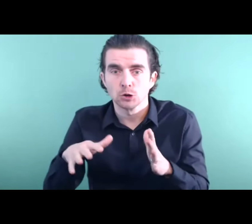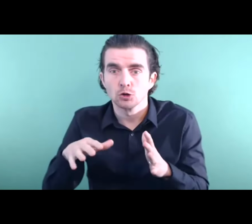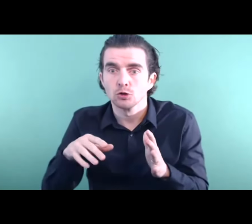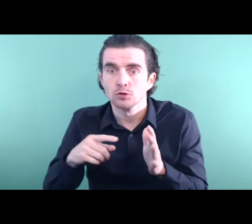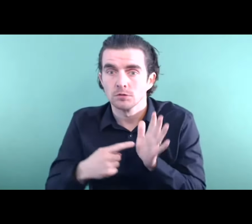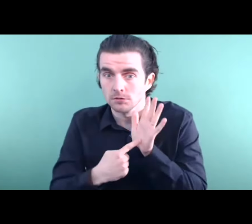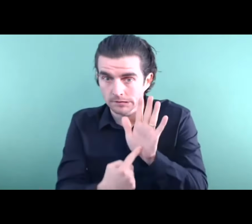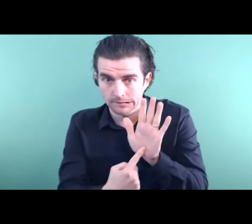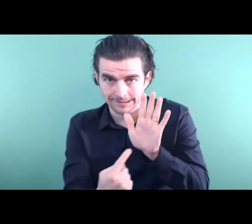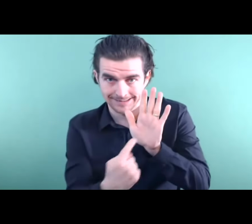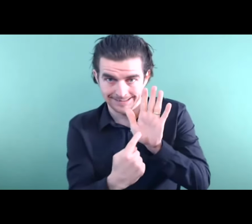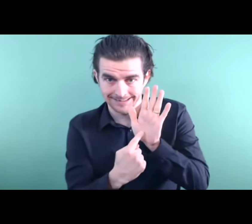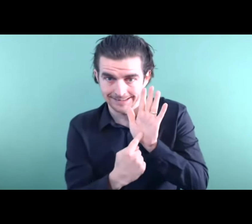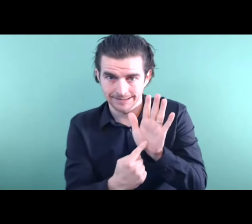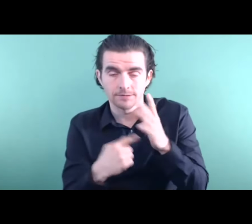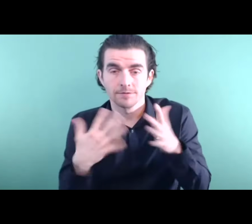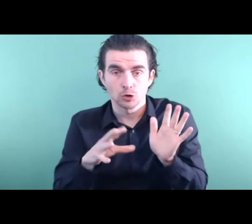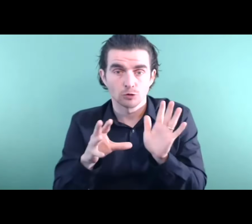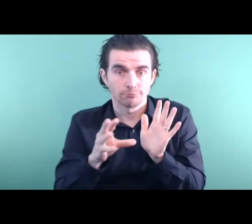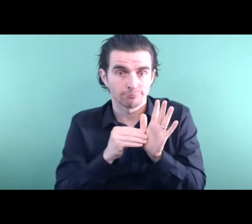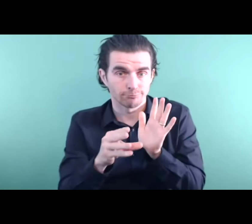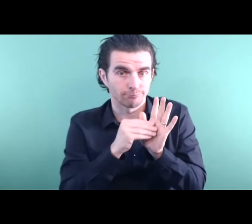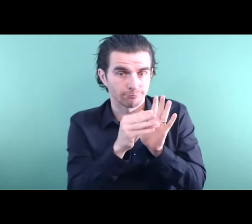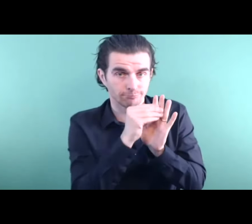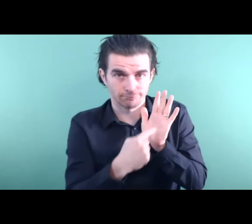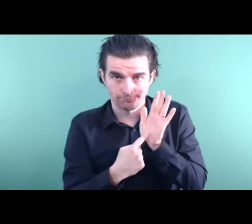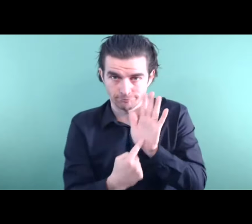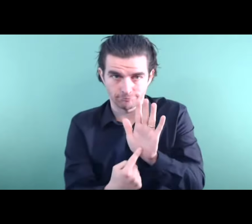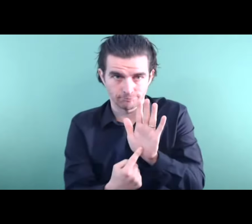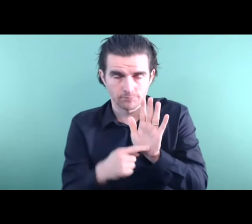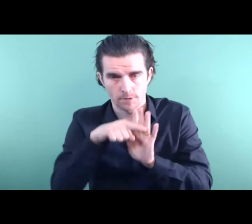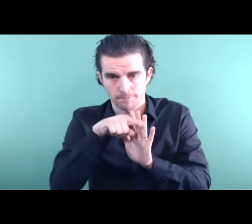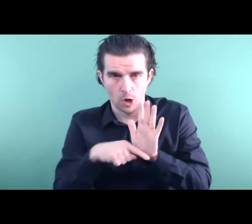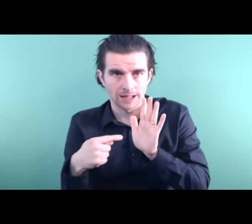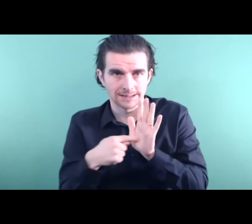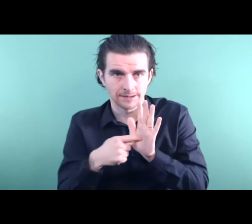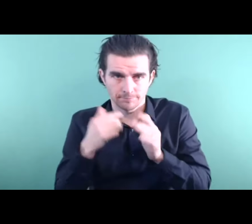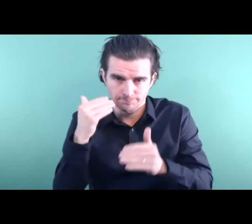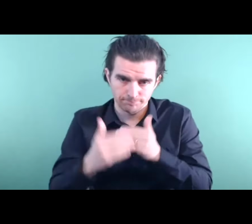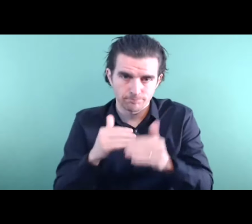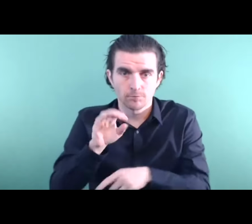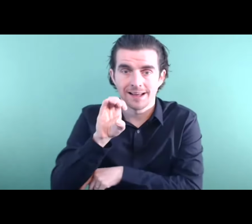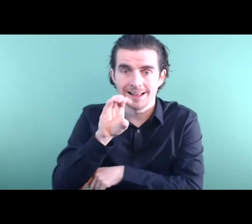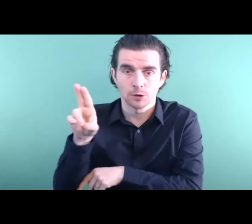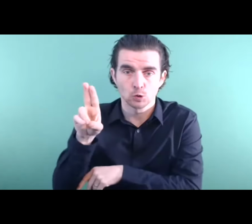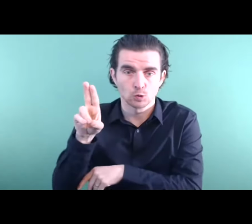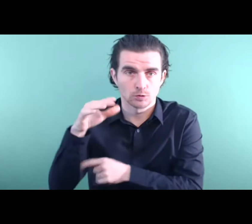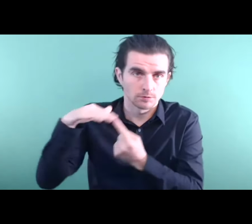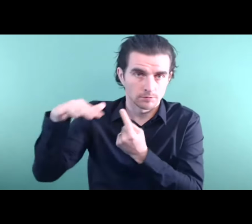from Slovakia, and when I joined the European Commission, my role was to prepare the negotiations